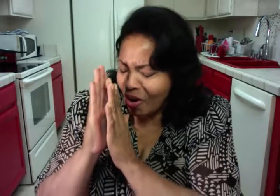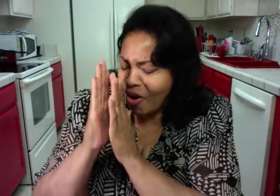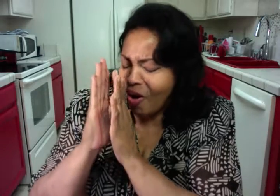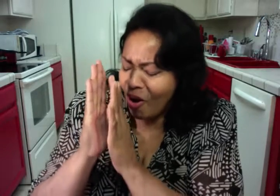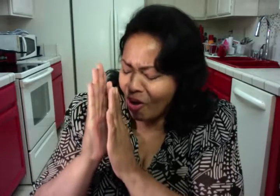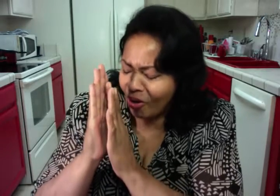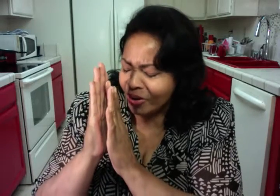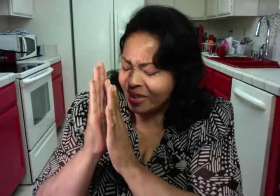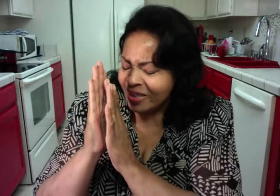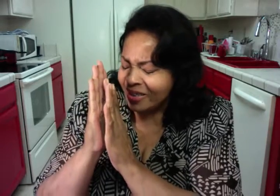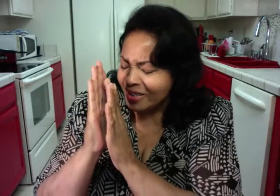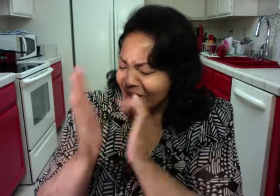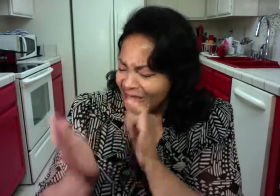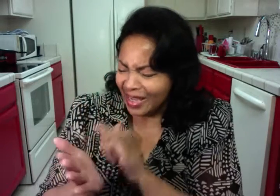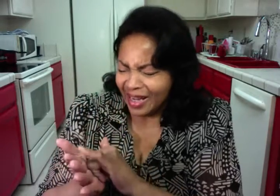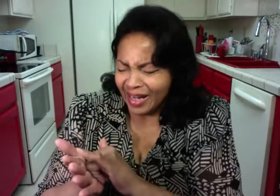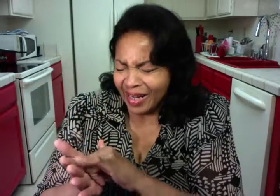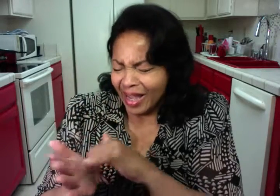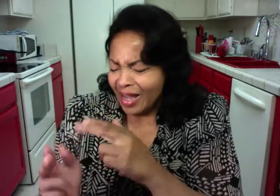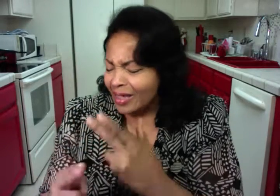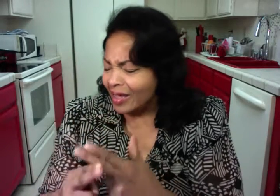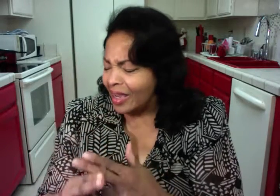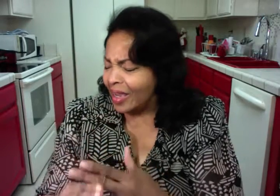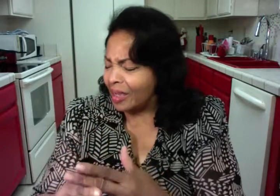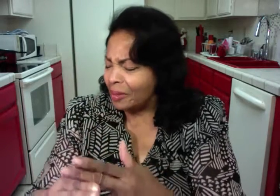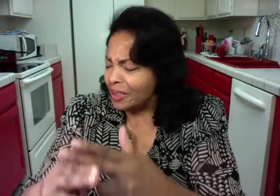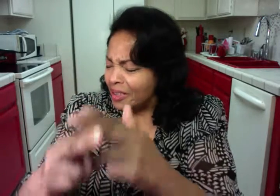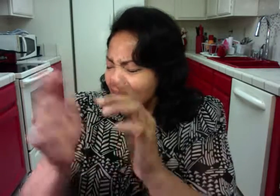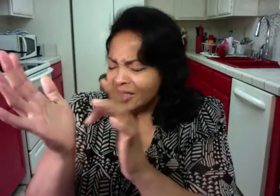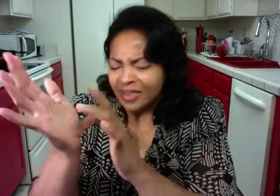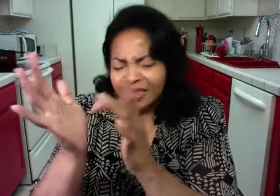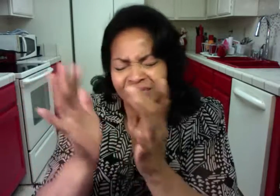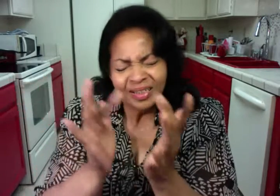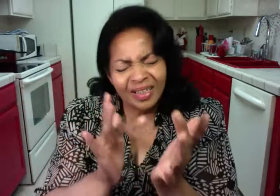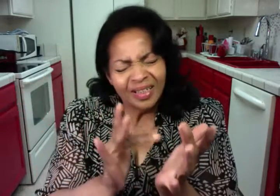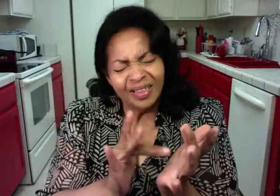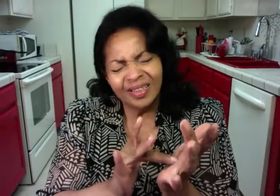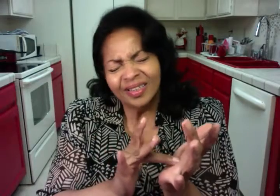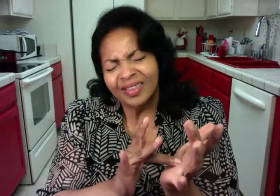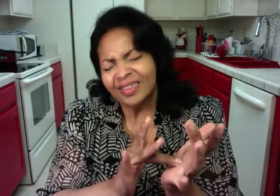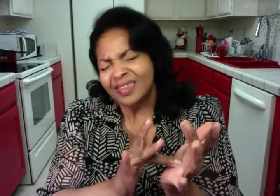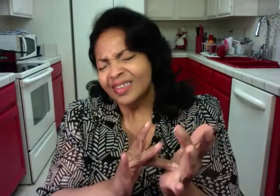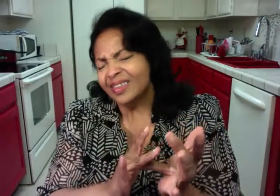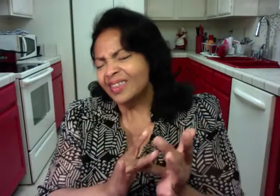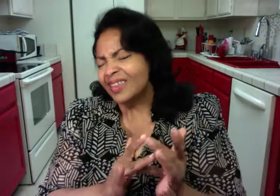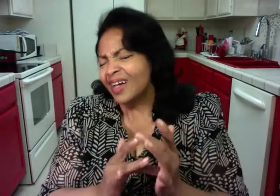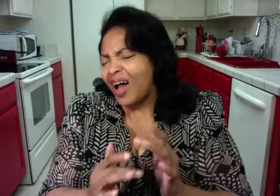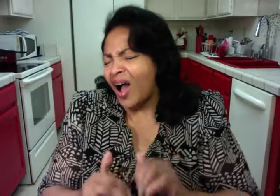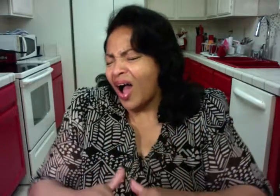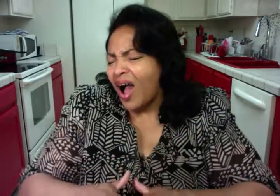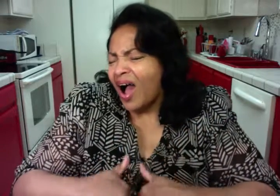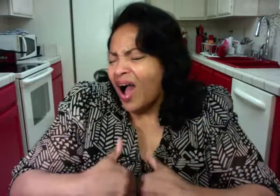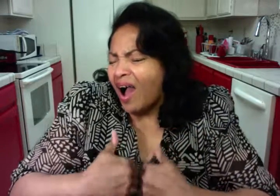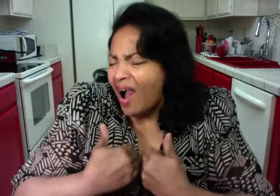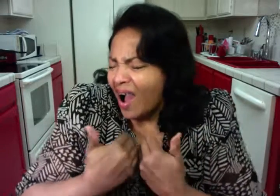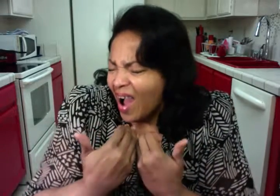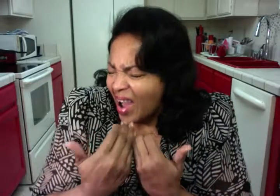near. That name is Jesus. Oh, how I